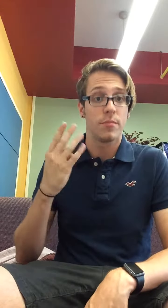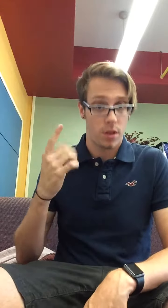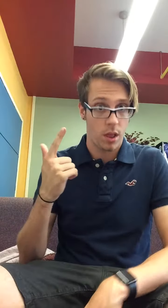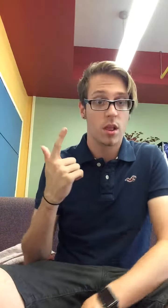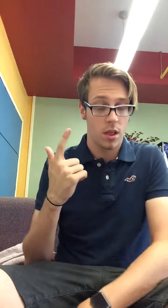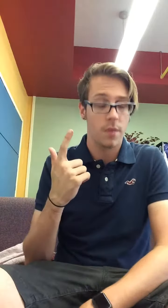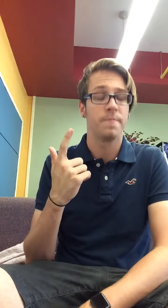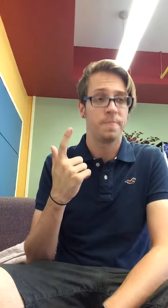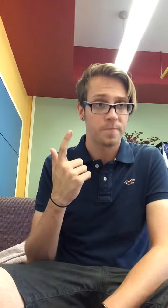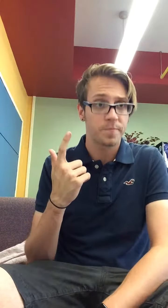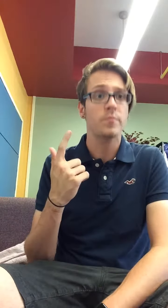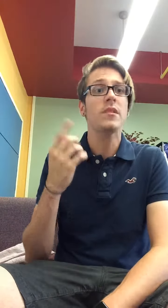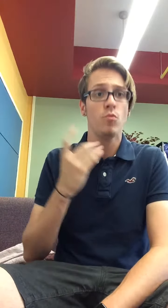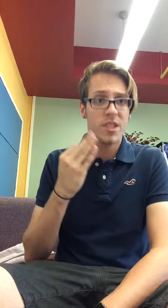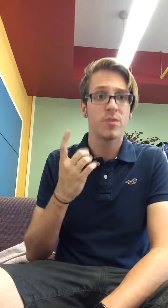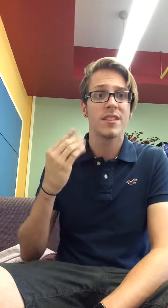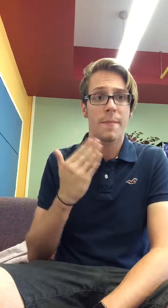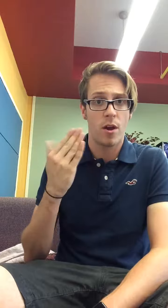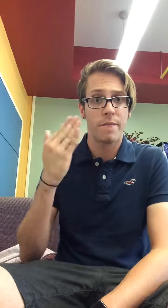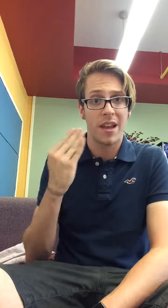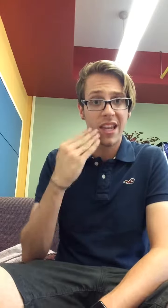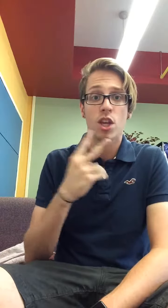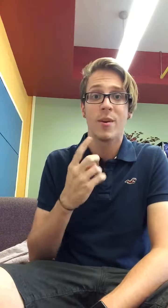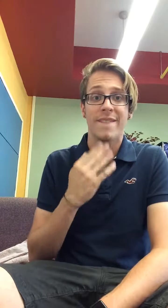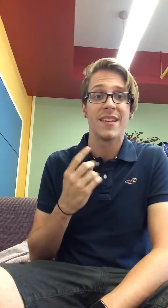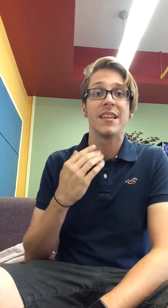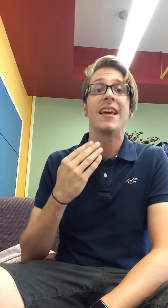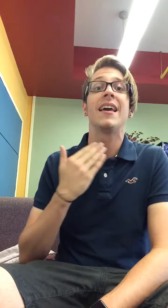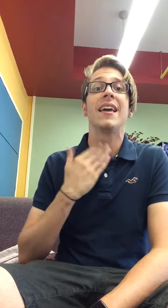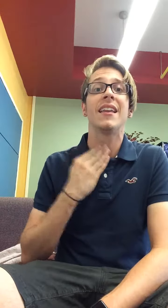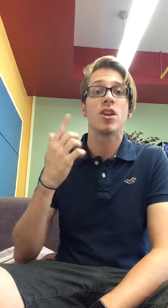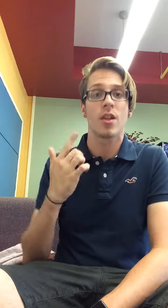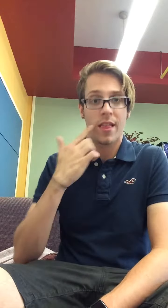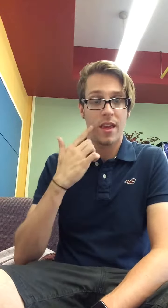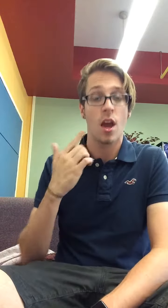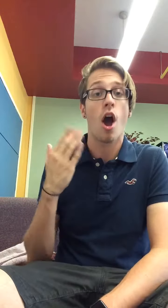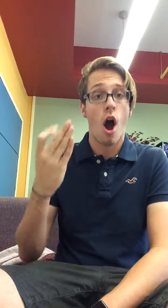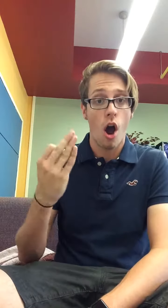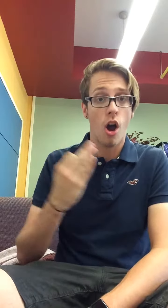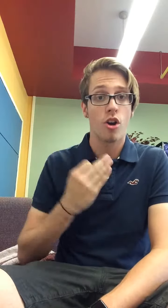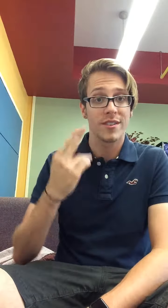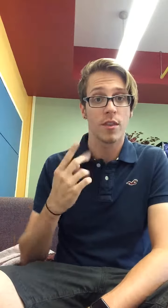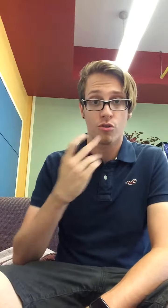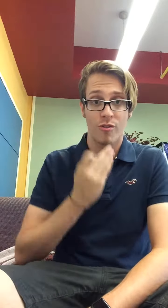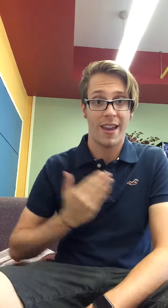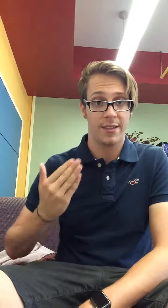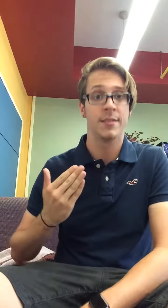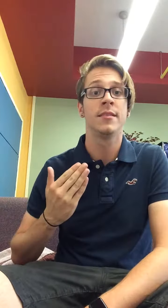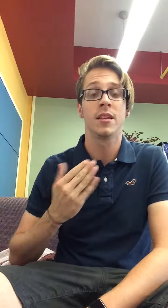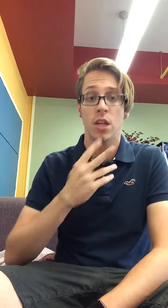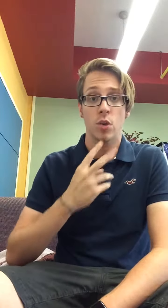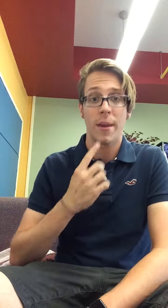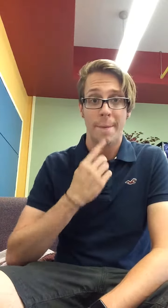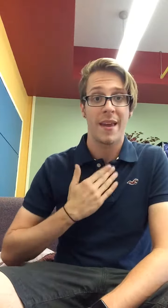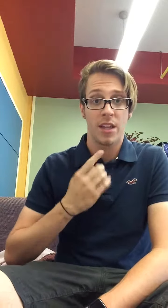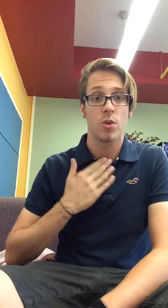And principal is the amount of money that you invest initially. R is the rate that you're getting paid to invest your money, or